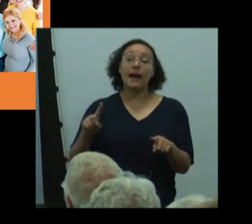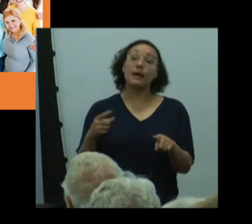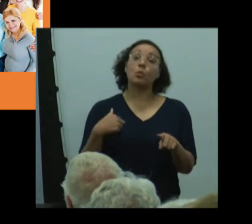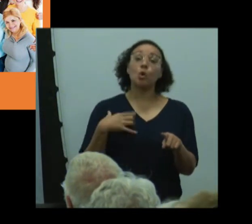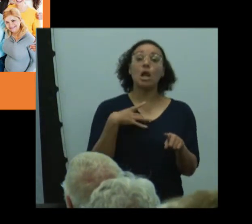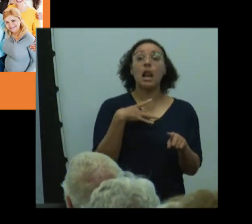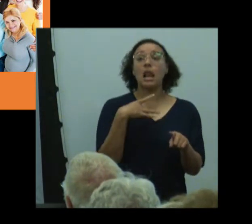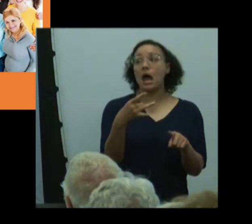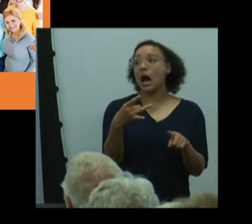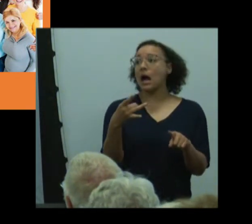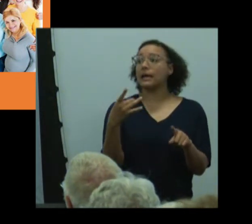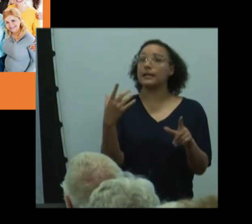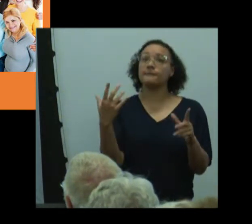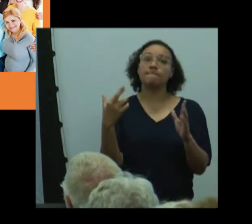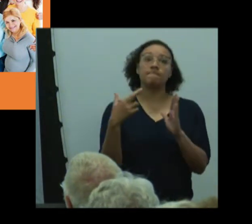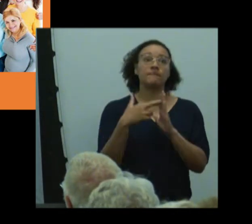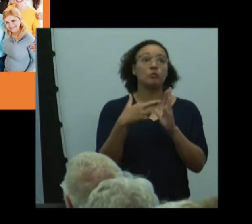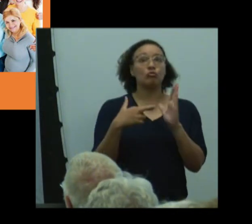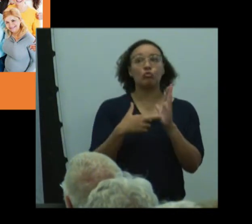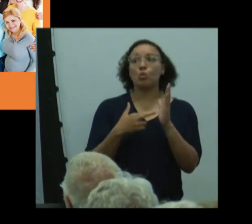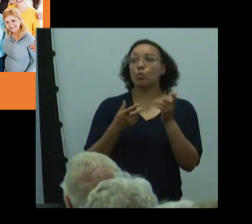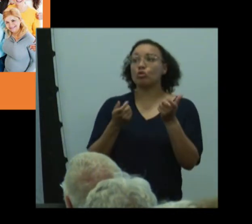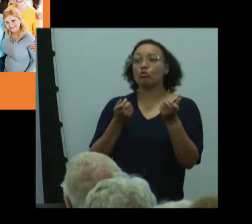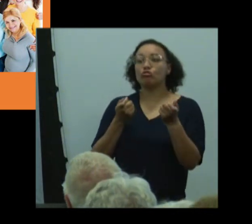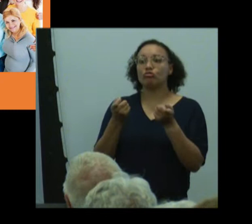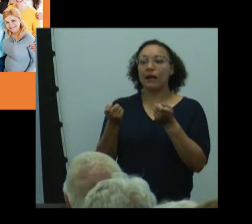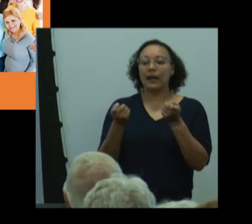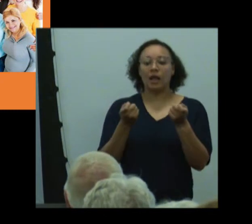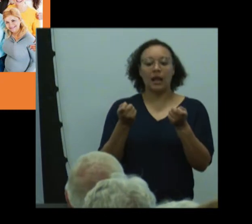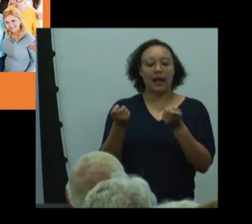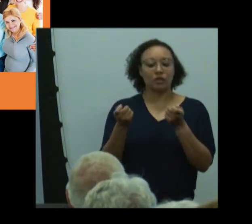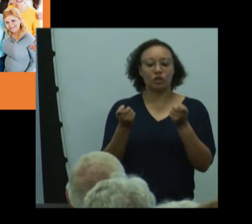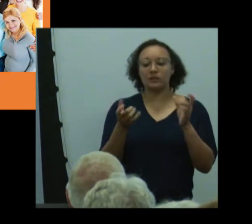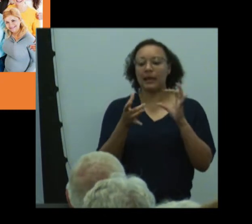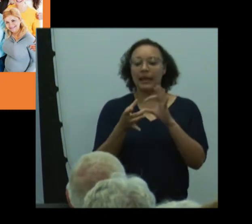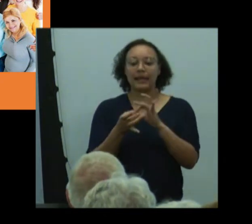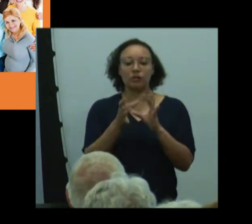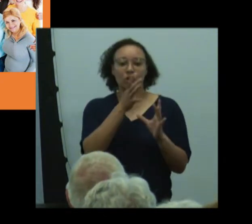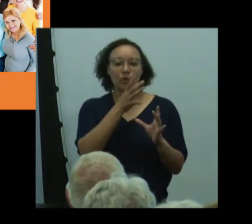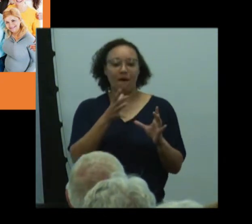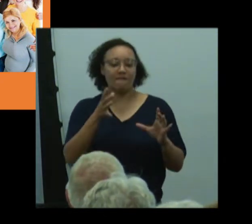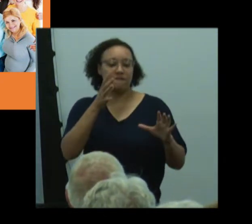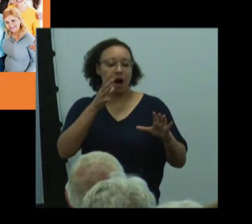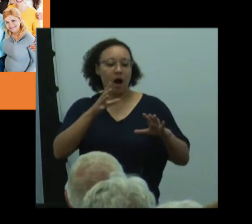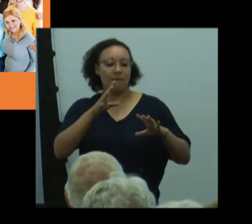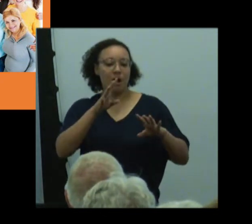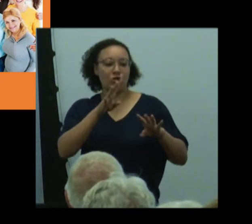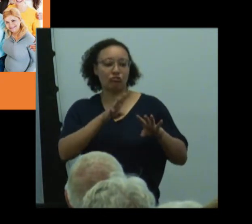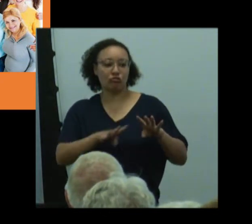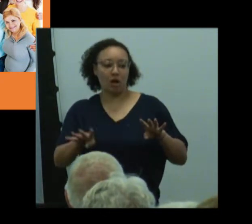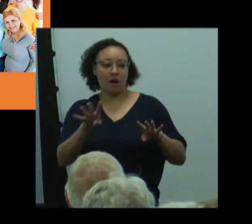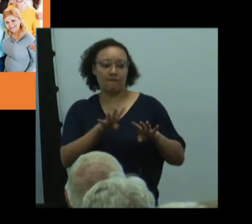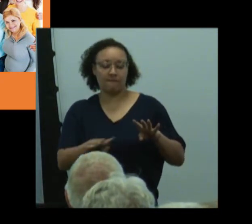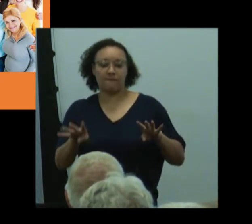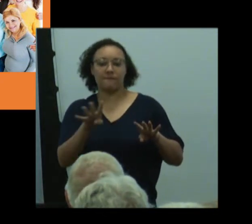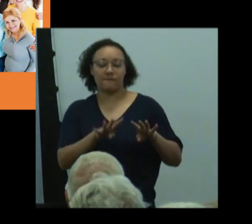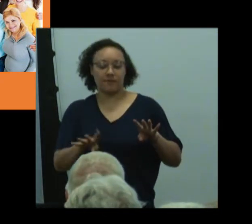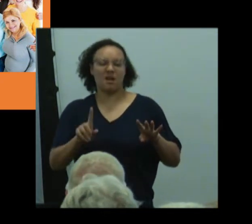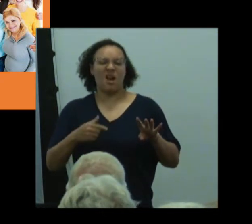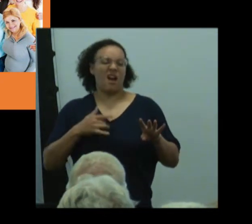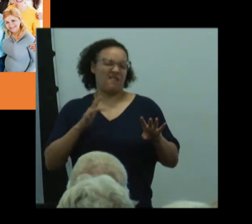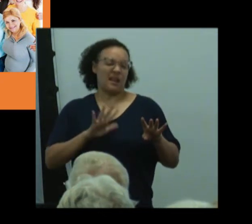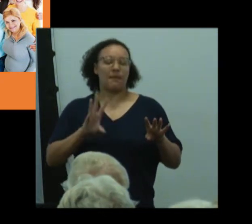regulation of farm runoff, approximately 60%. So, you know, I'd